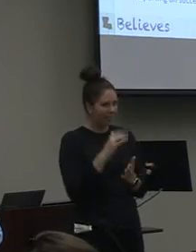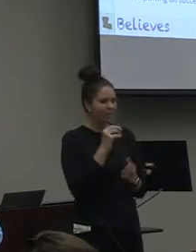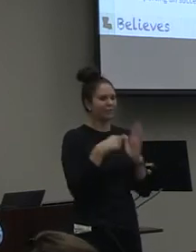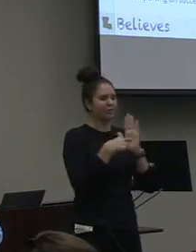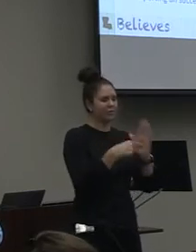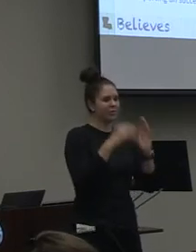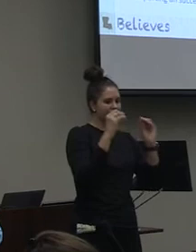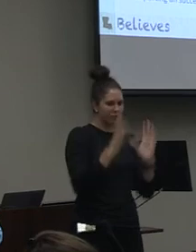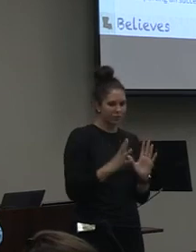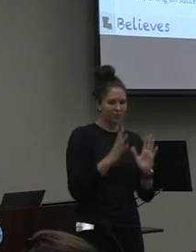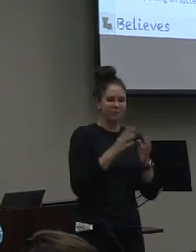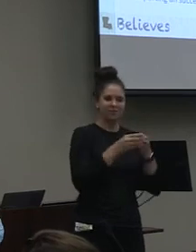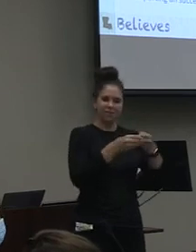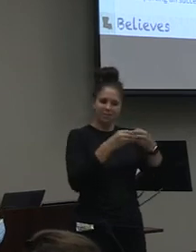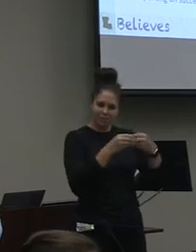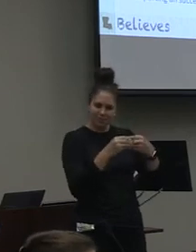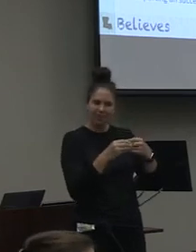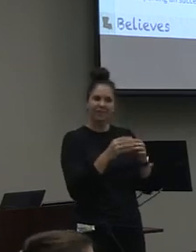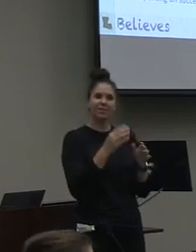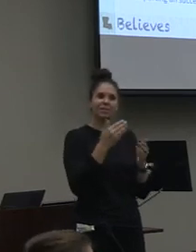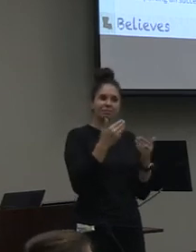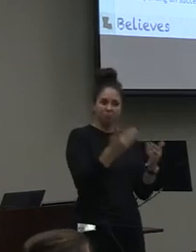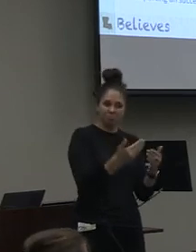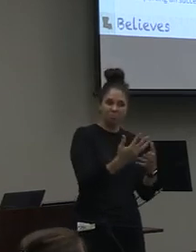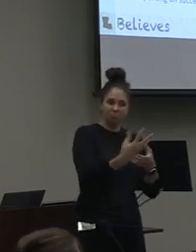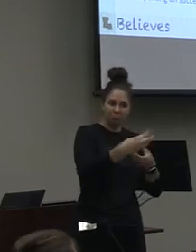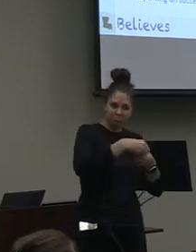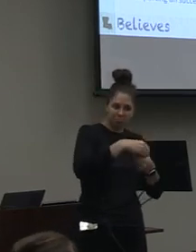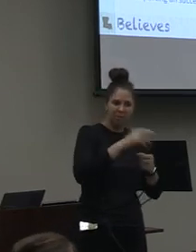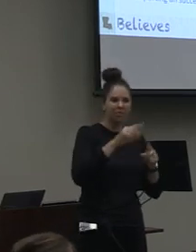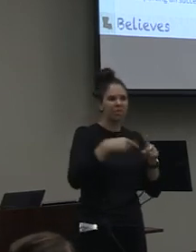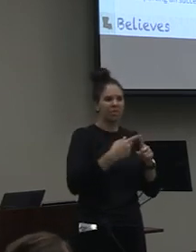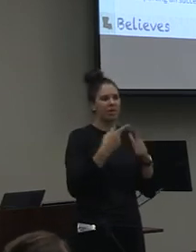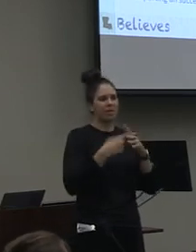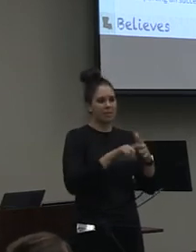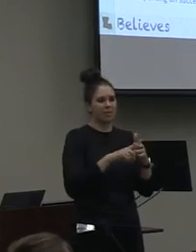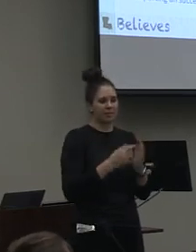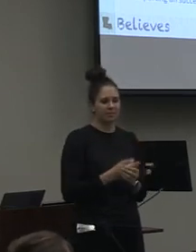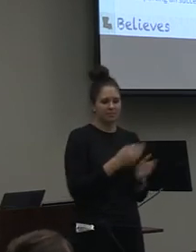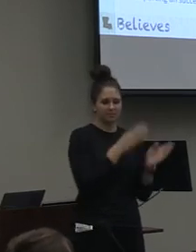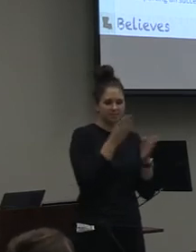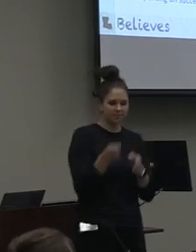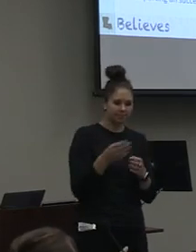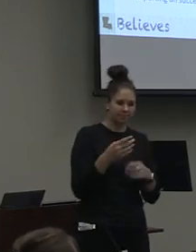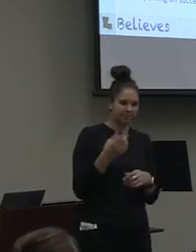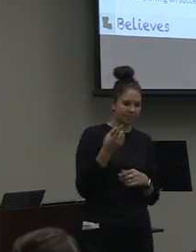and the flexibility to engage in that training and then implement it. I have a question.